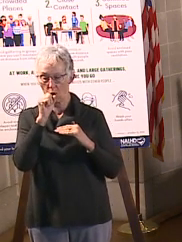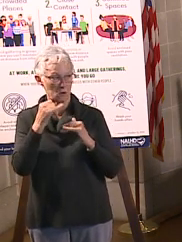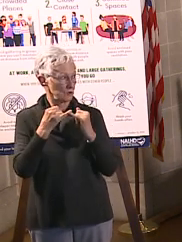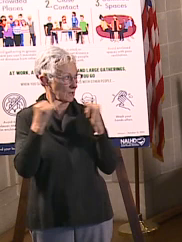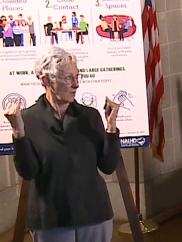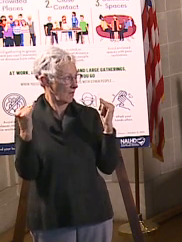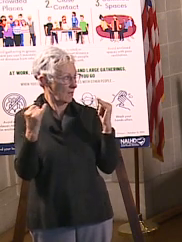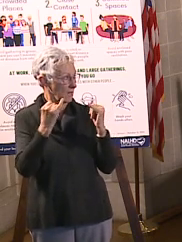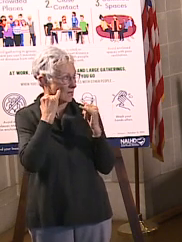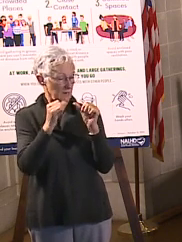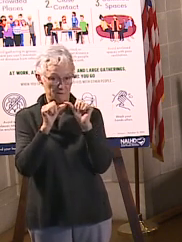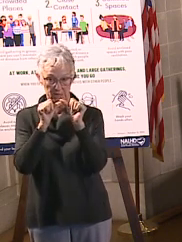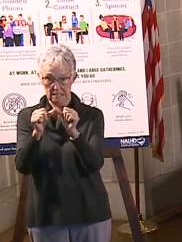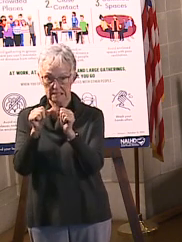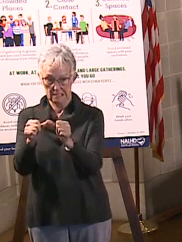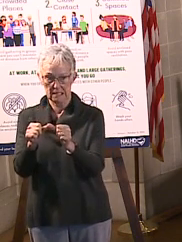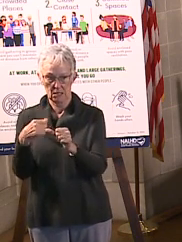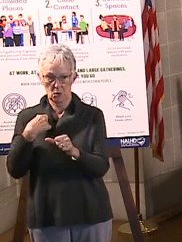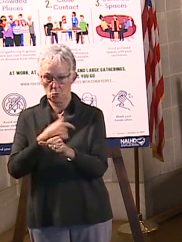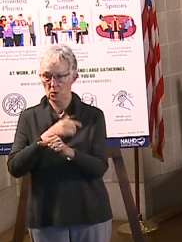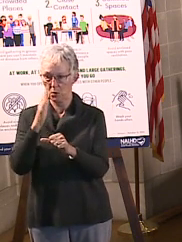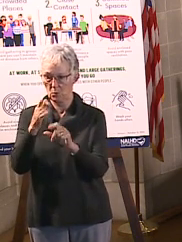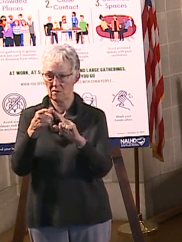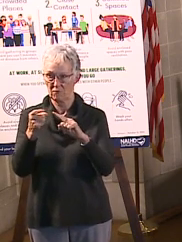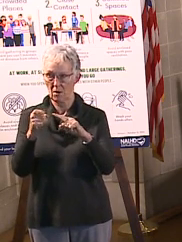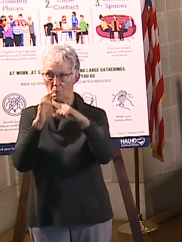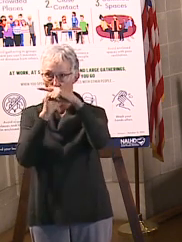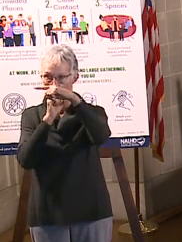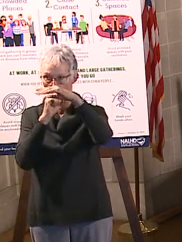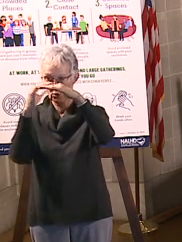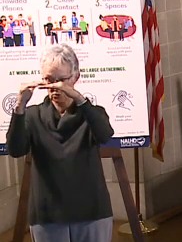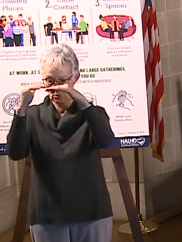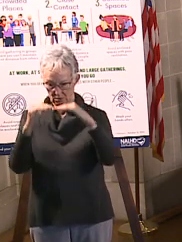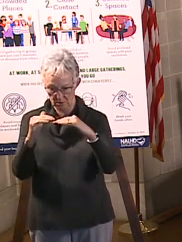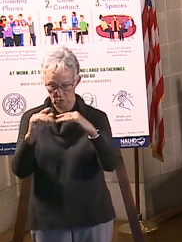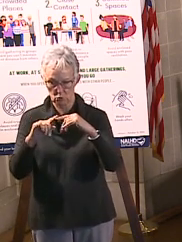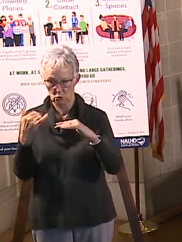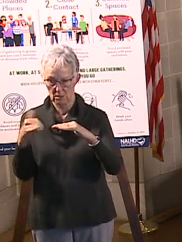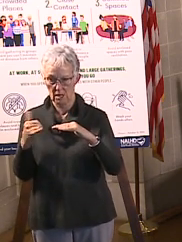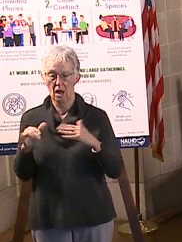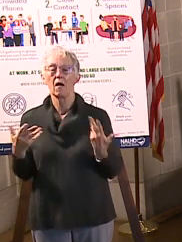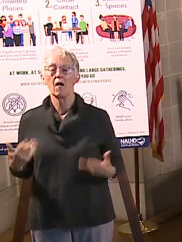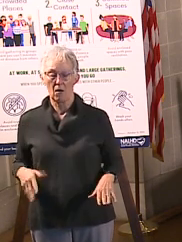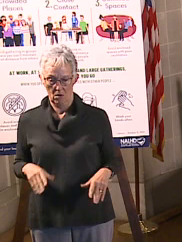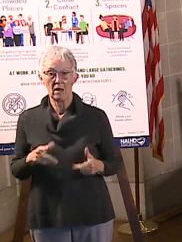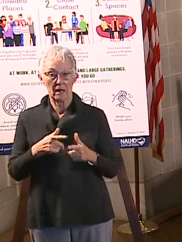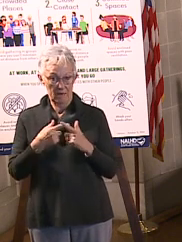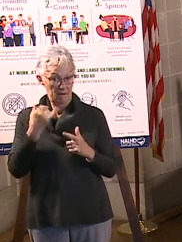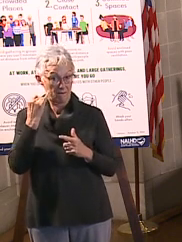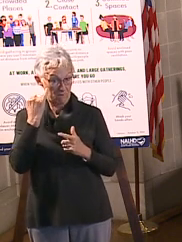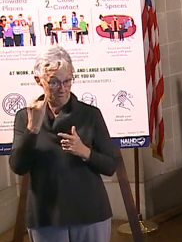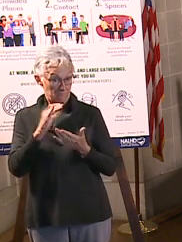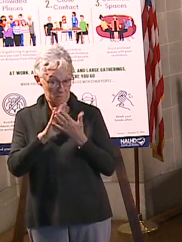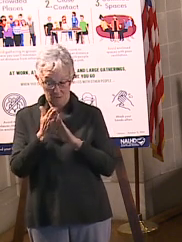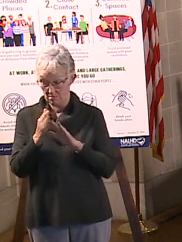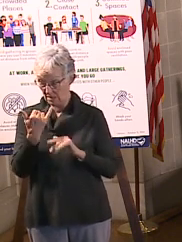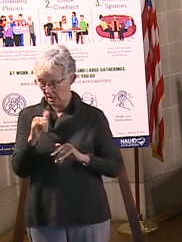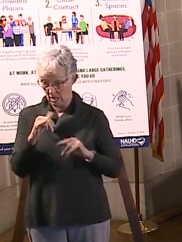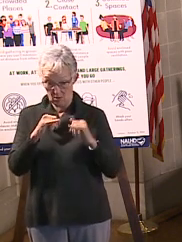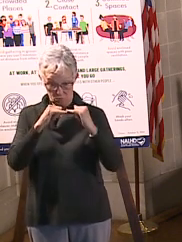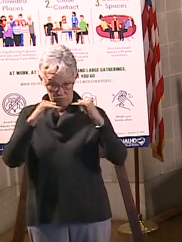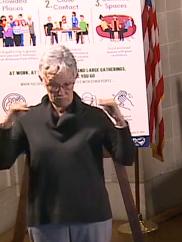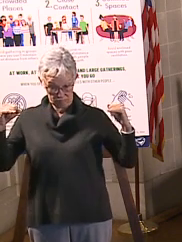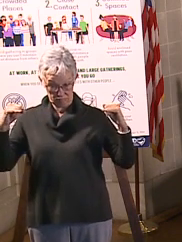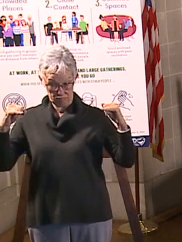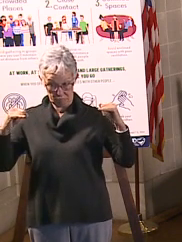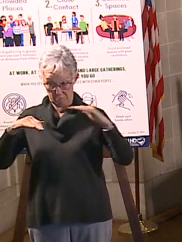we will move from the orange phase to the yellow phase, and that will allow us to lighten up some of these restrictions. So thank you to everybody who's been